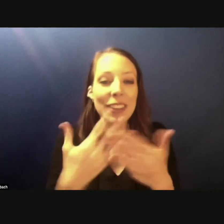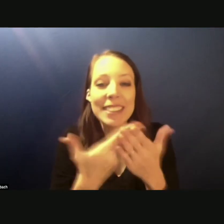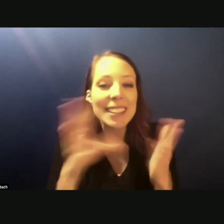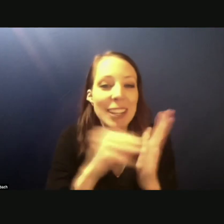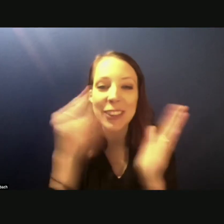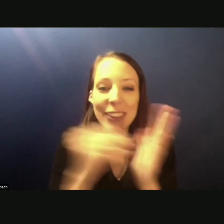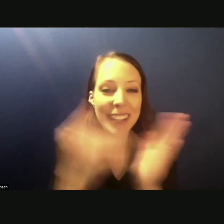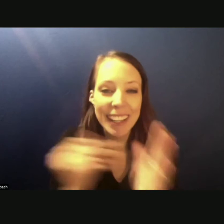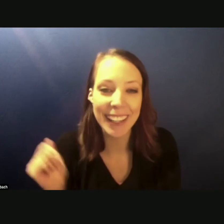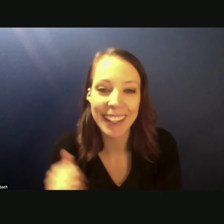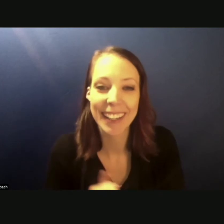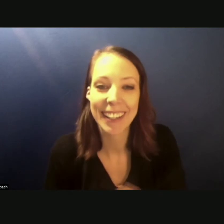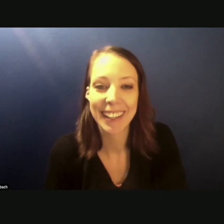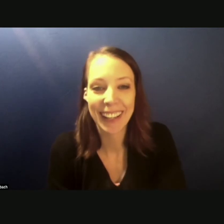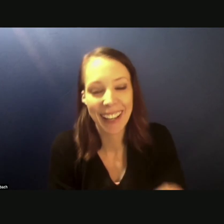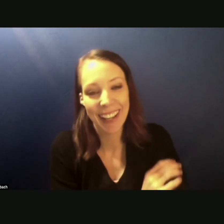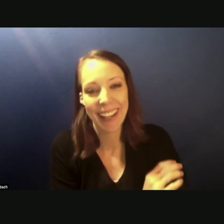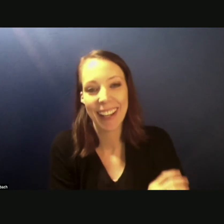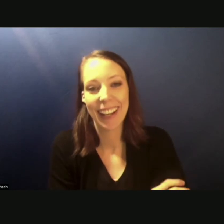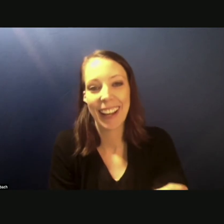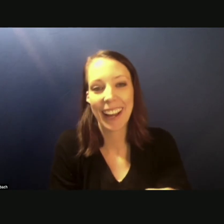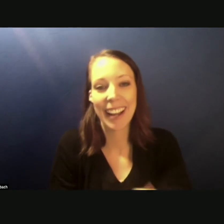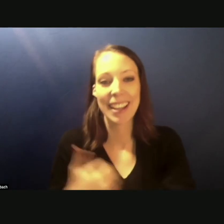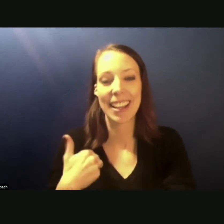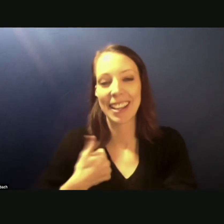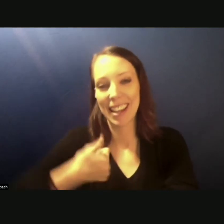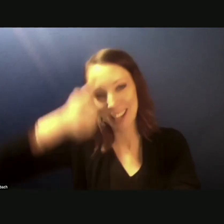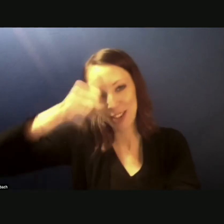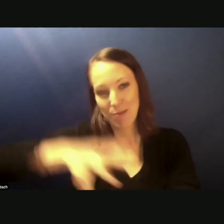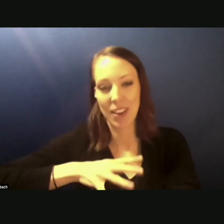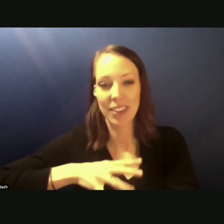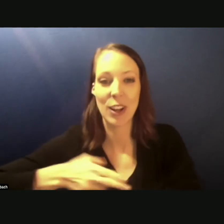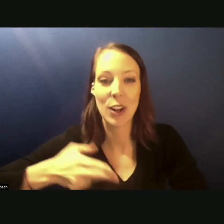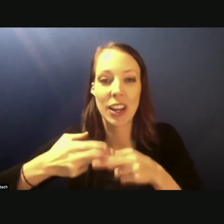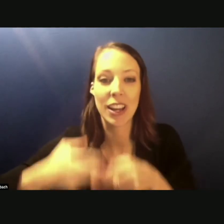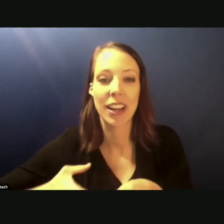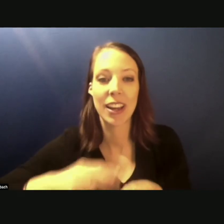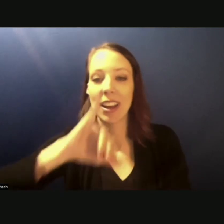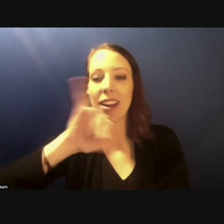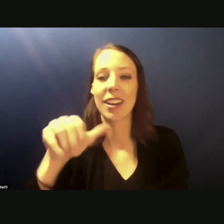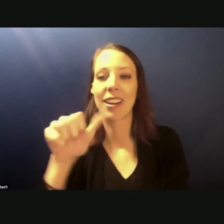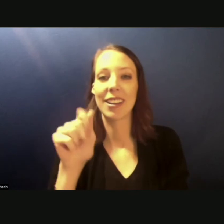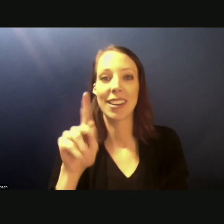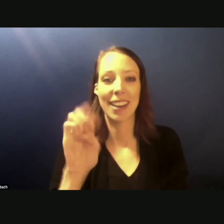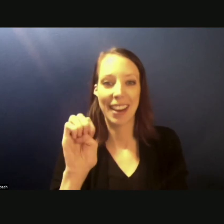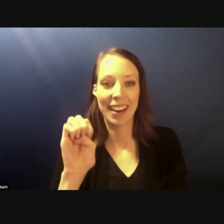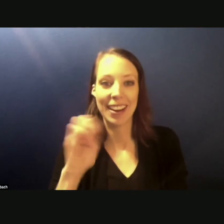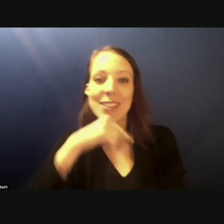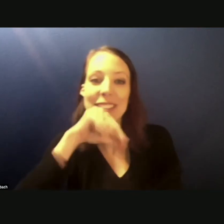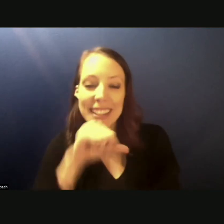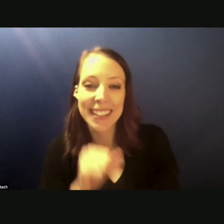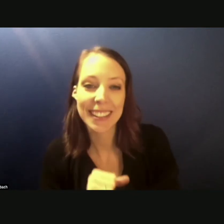Oh, I thought that was really cool. The young male, they're called Jake turkeys,